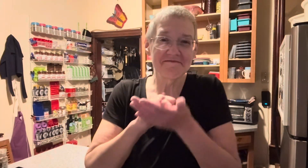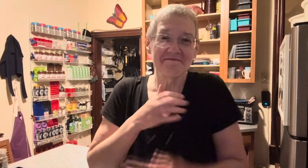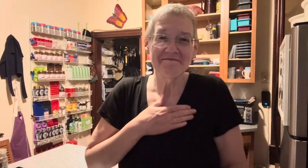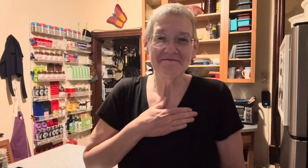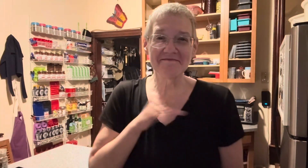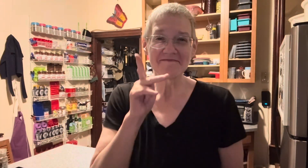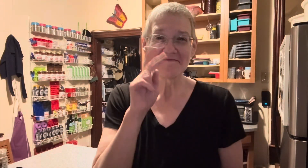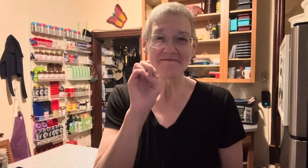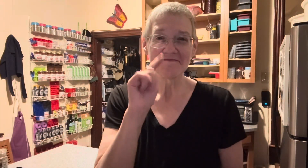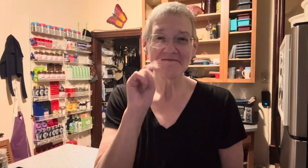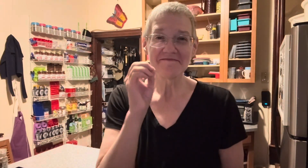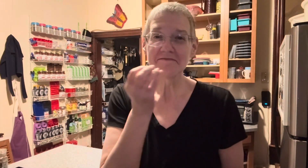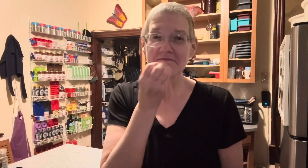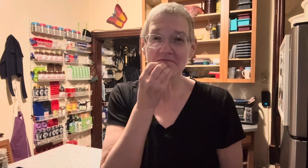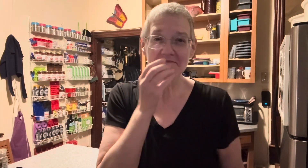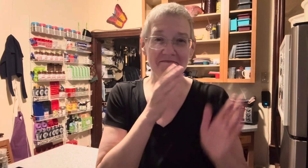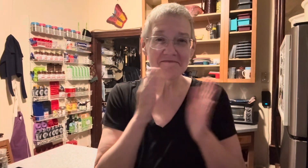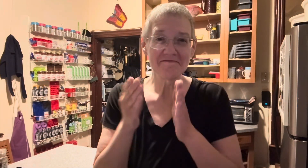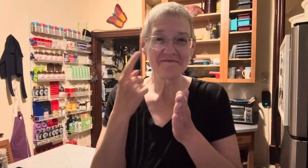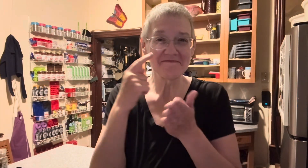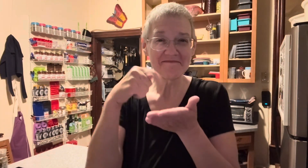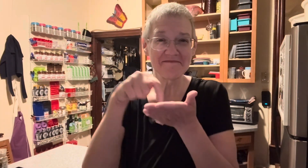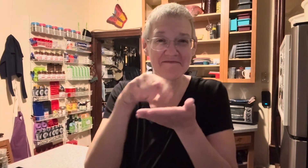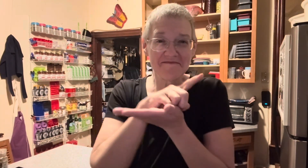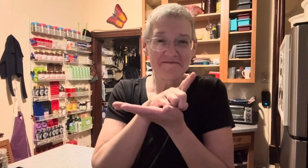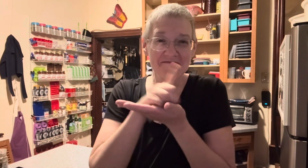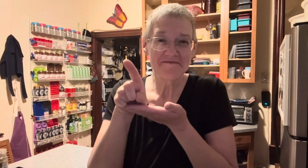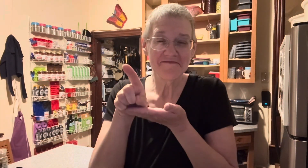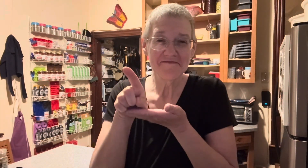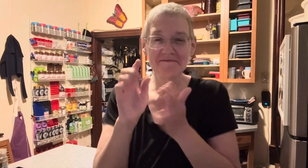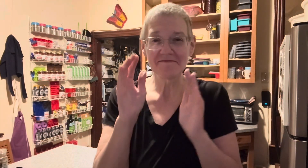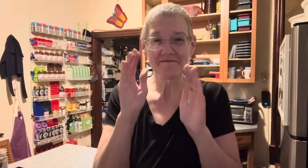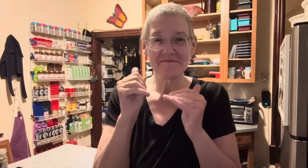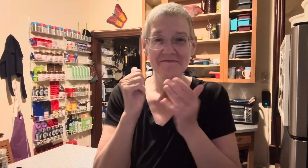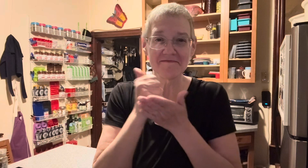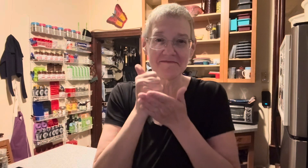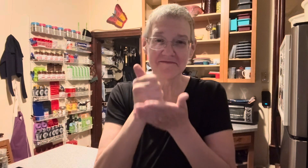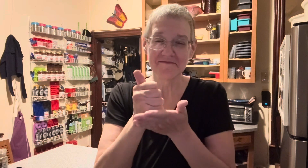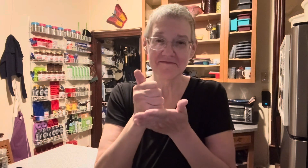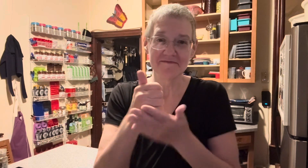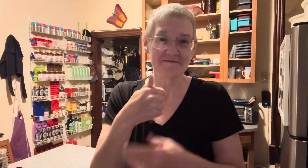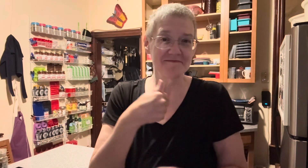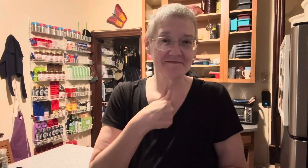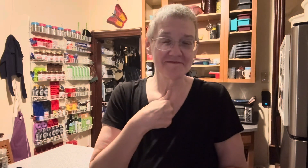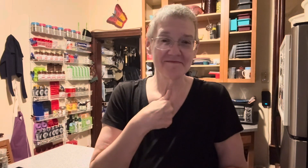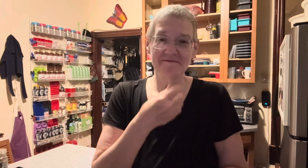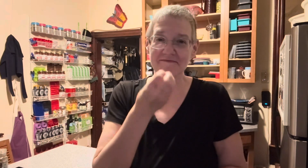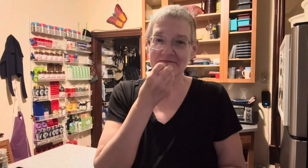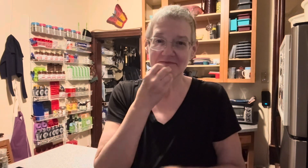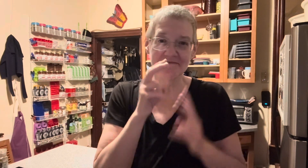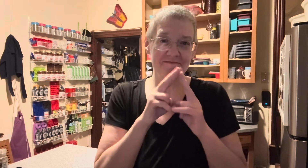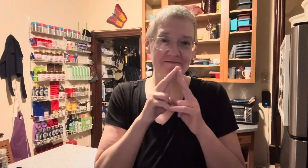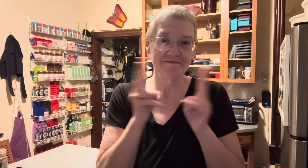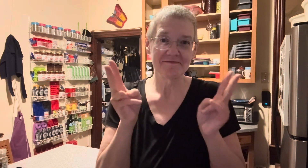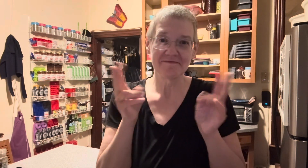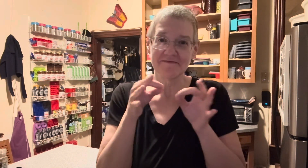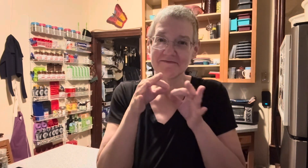And that's my simple keto meal prep for this week. Hope it helps you a little bit. I eat